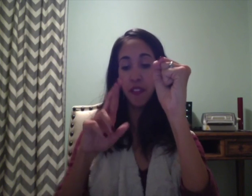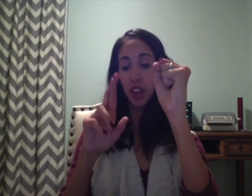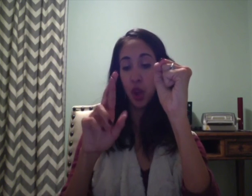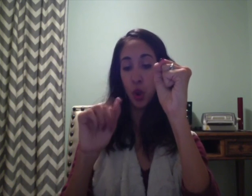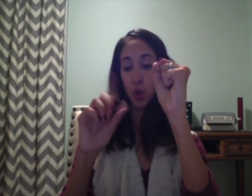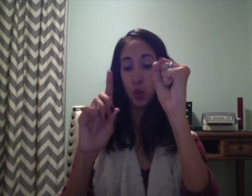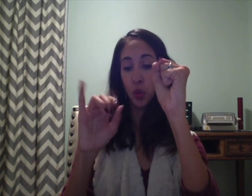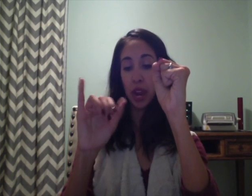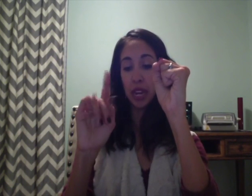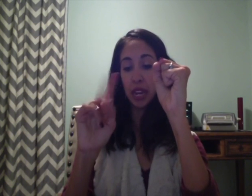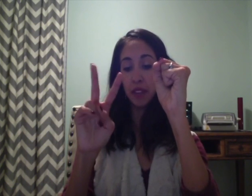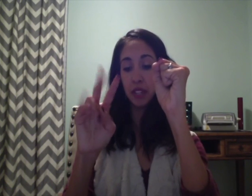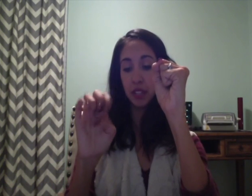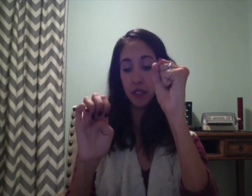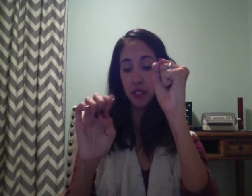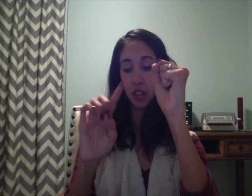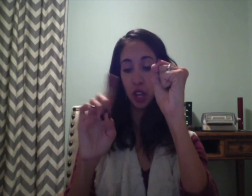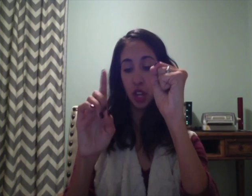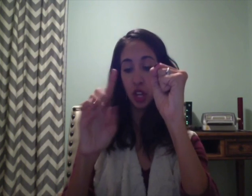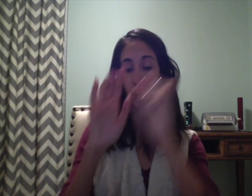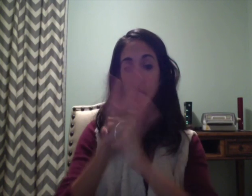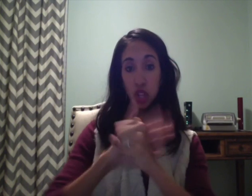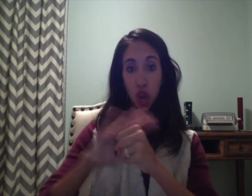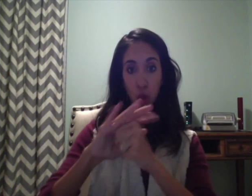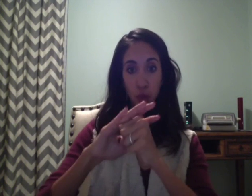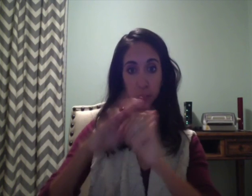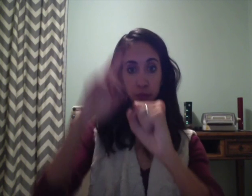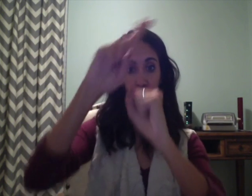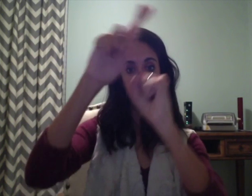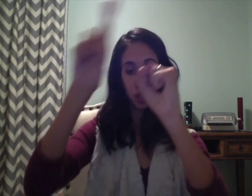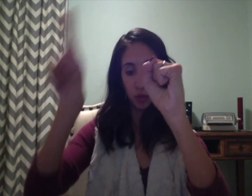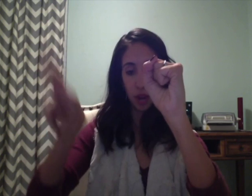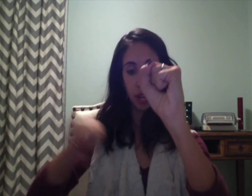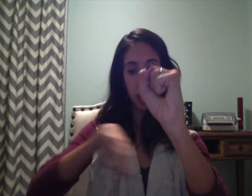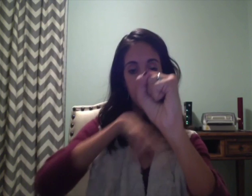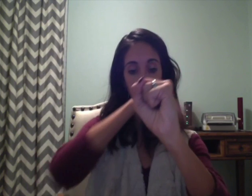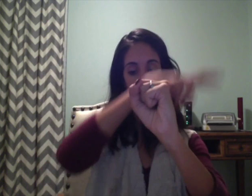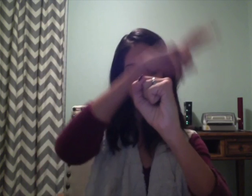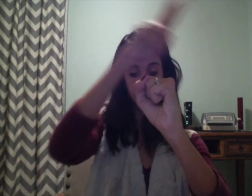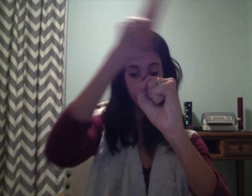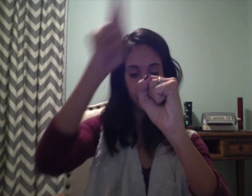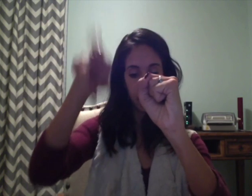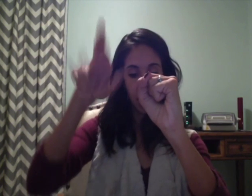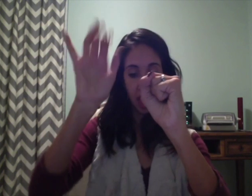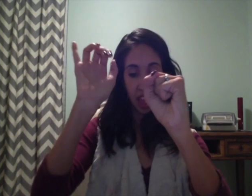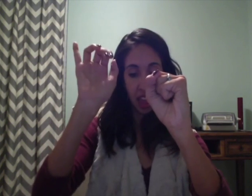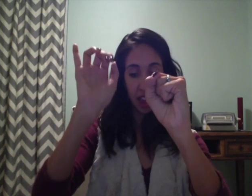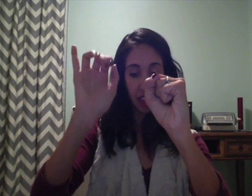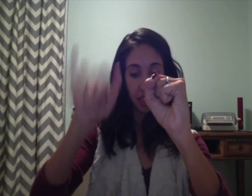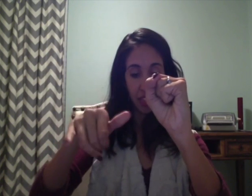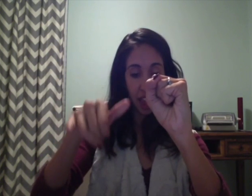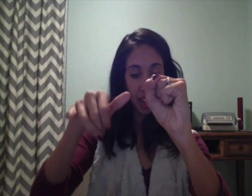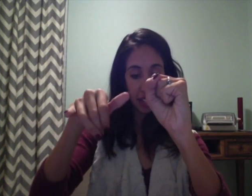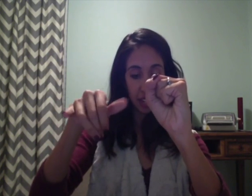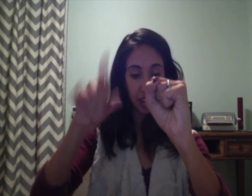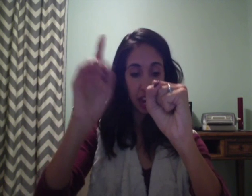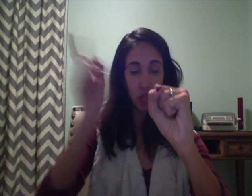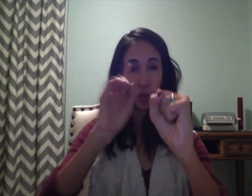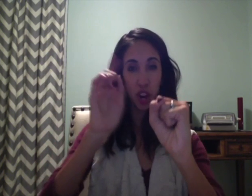the radiative zone, which is right here. And that is where